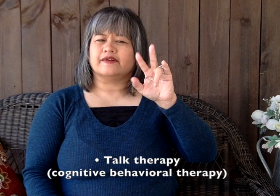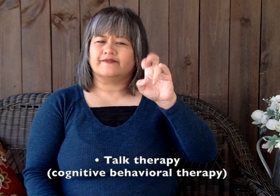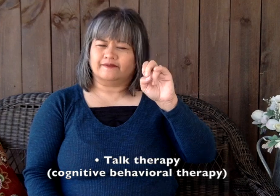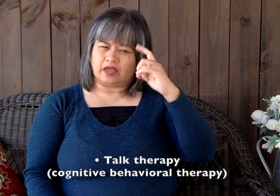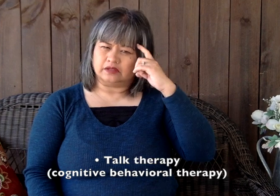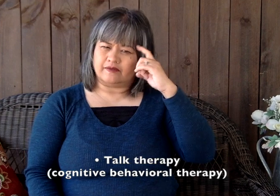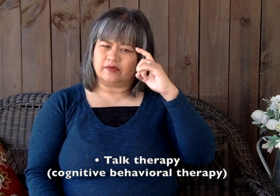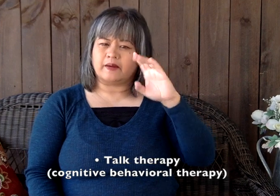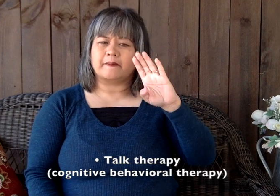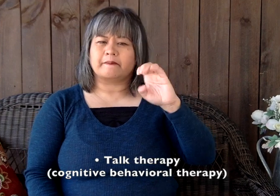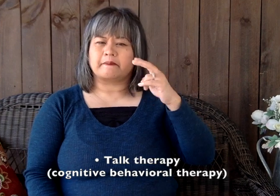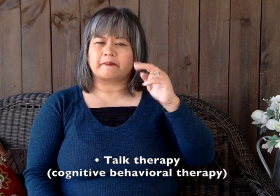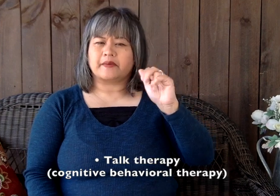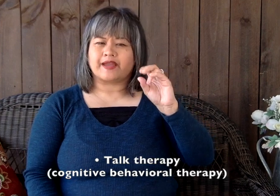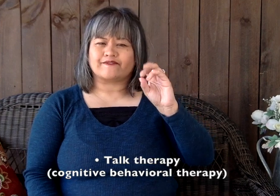therapy.